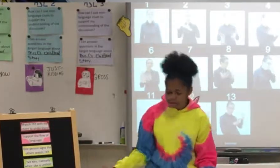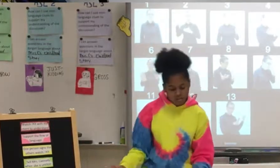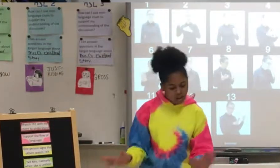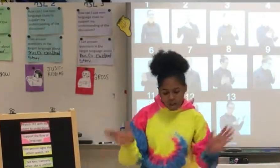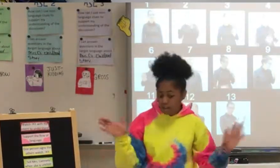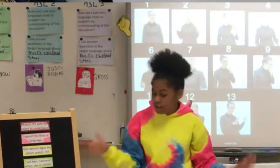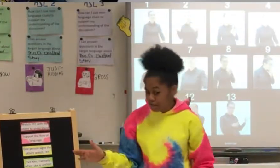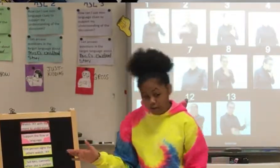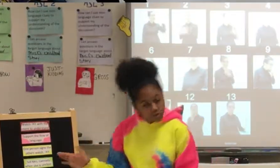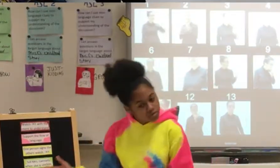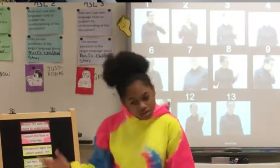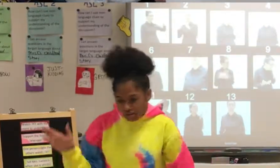Look up Eagles.